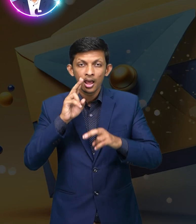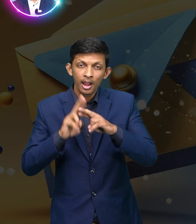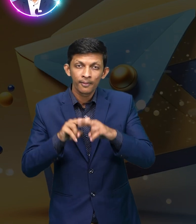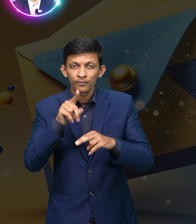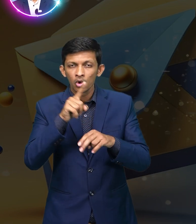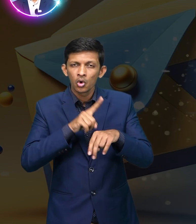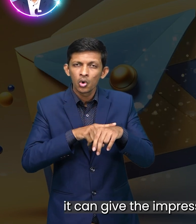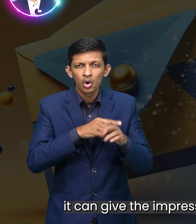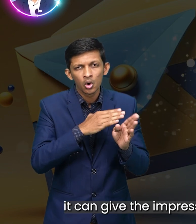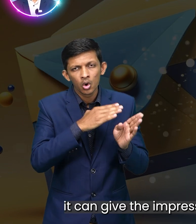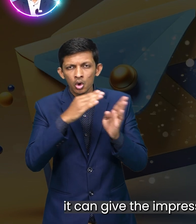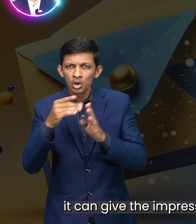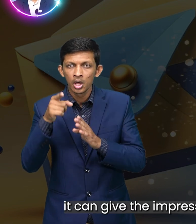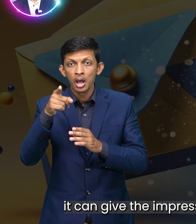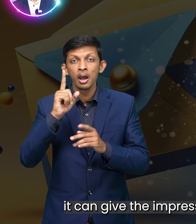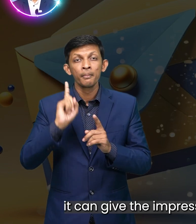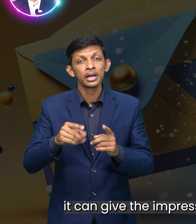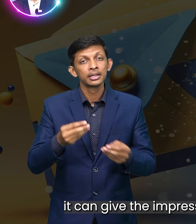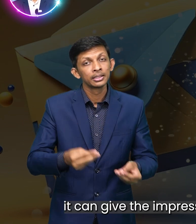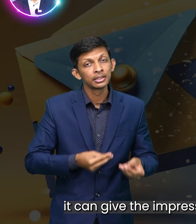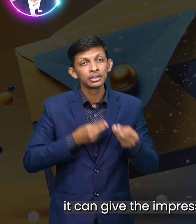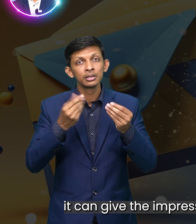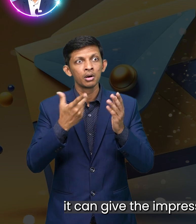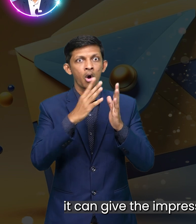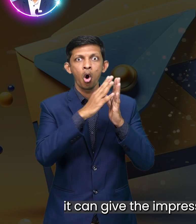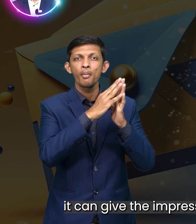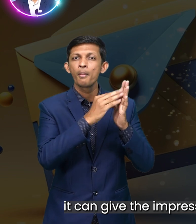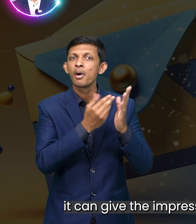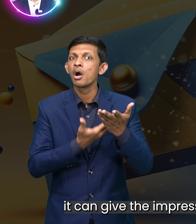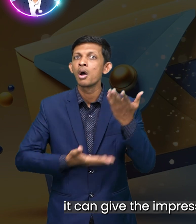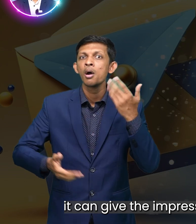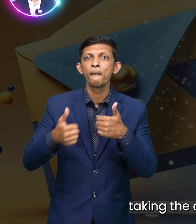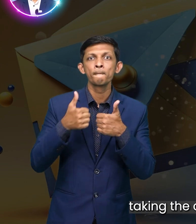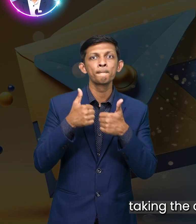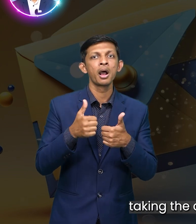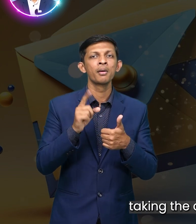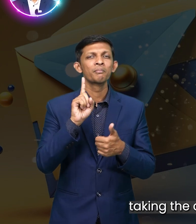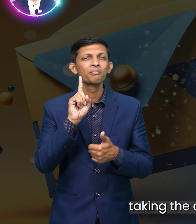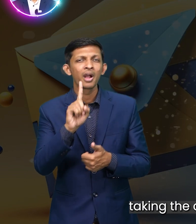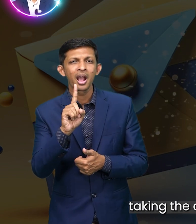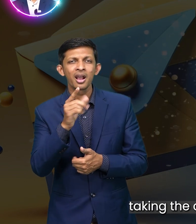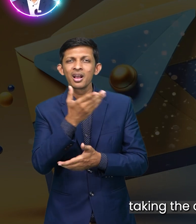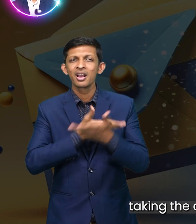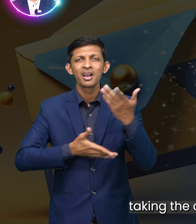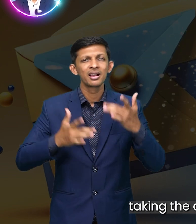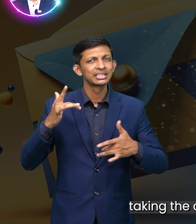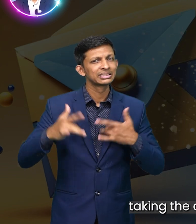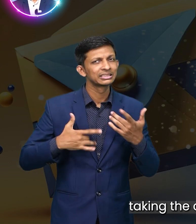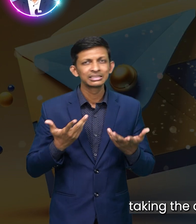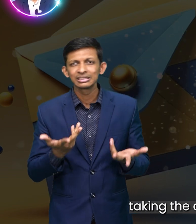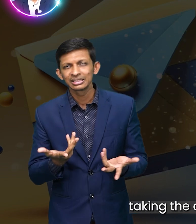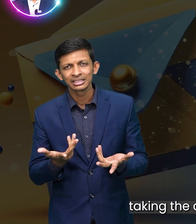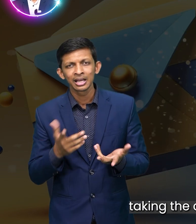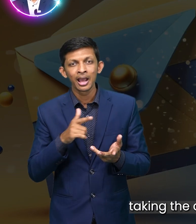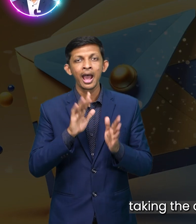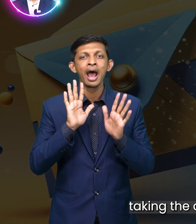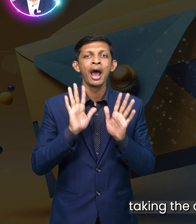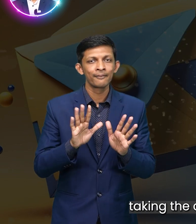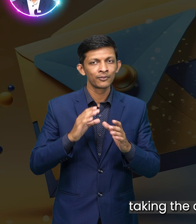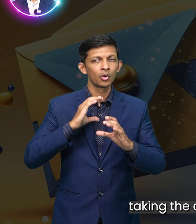If you delay, it can give the impression that you're not interested or not taking the communication seriously.